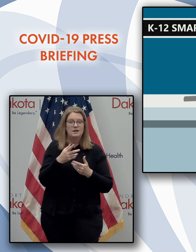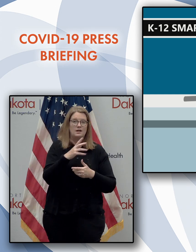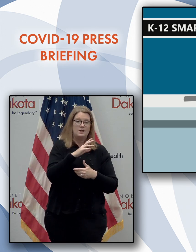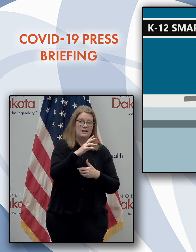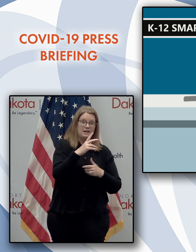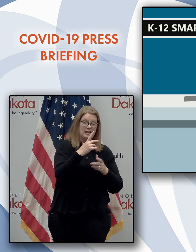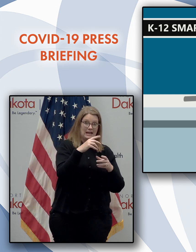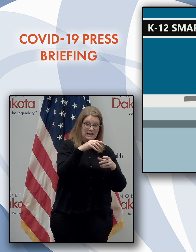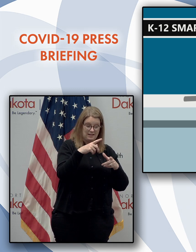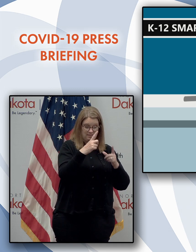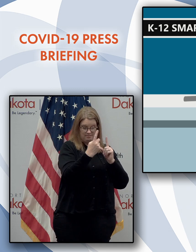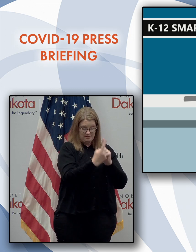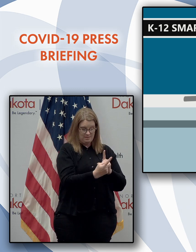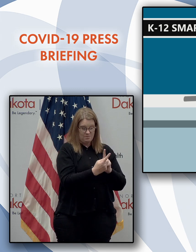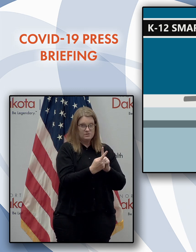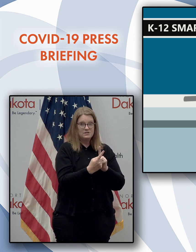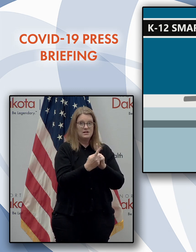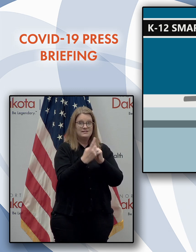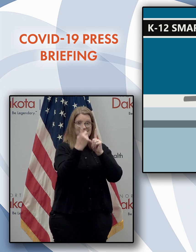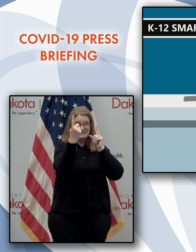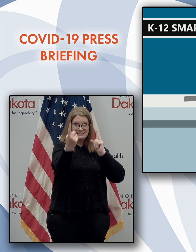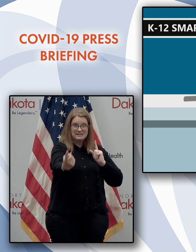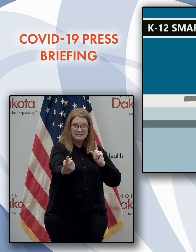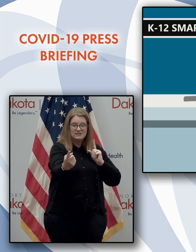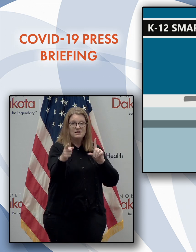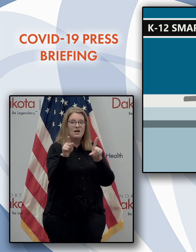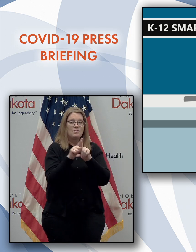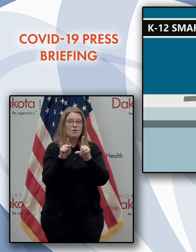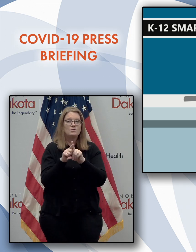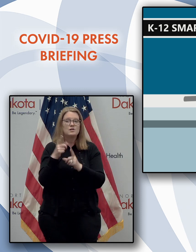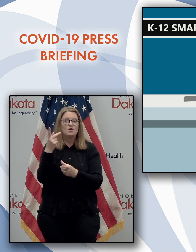hybrid, and full distance learning this school year.